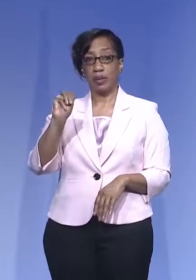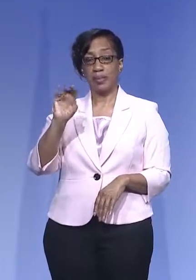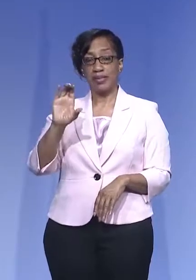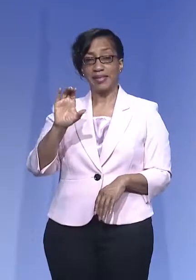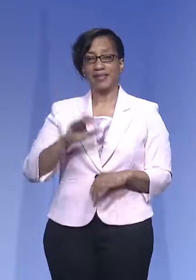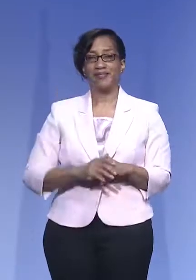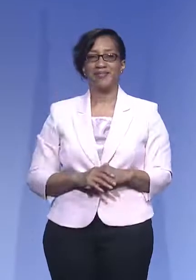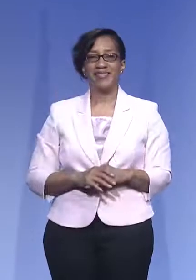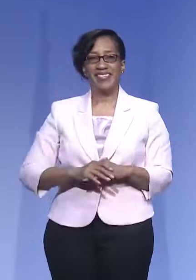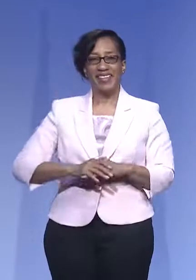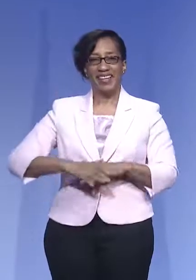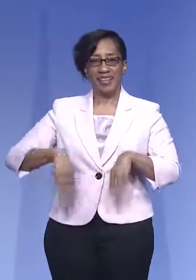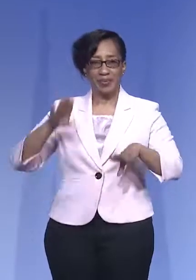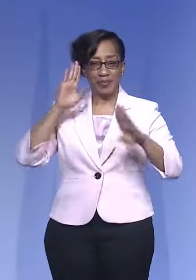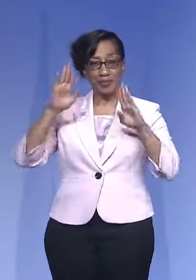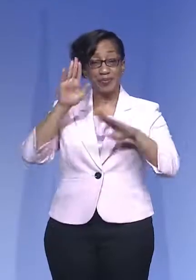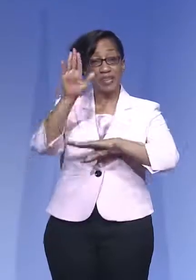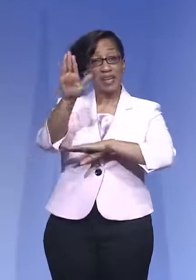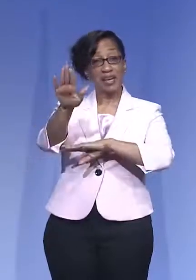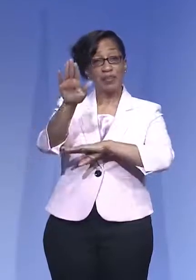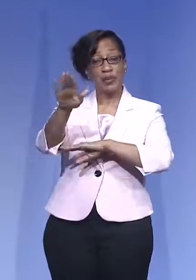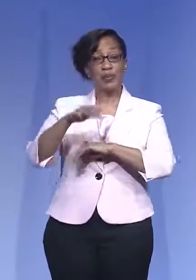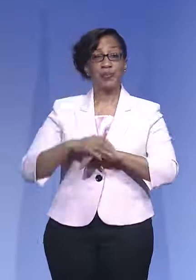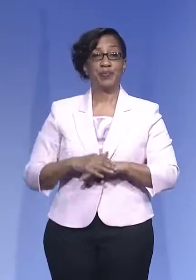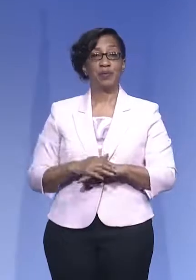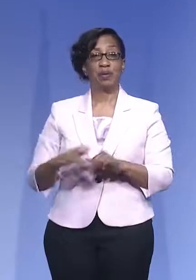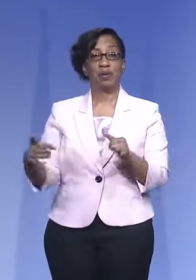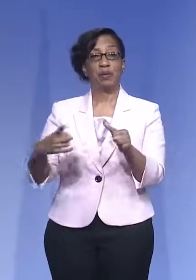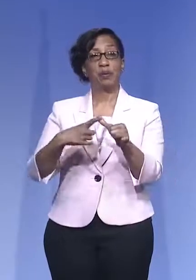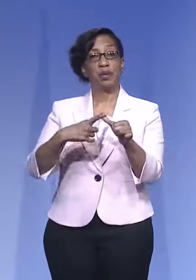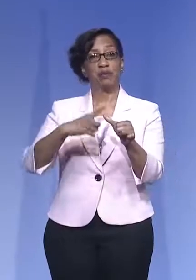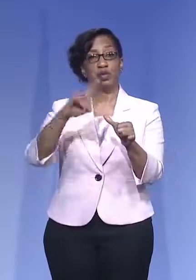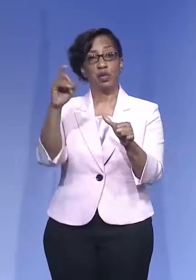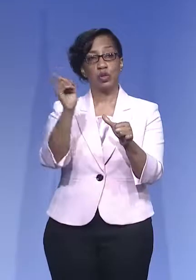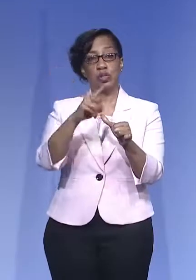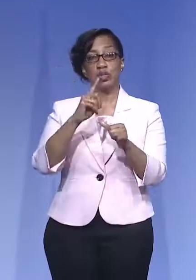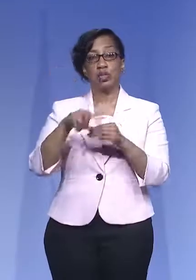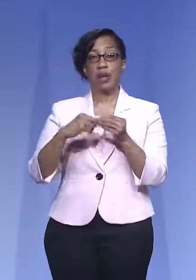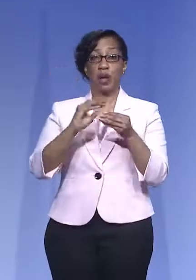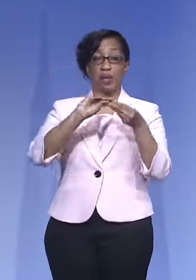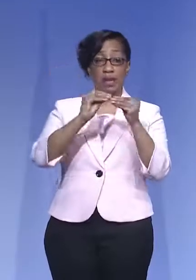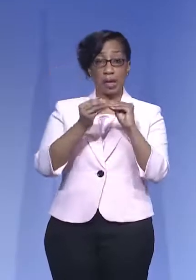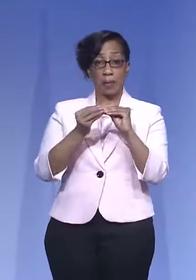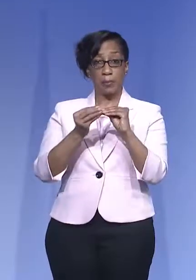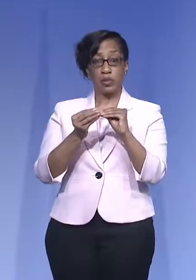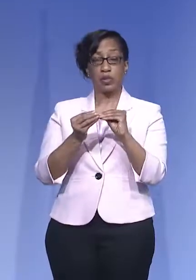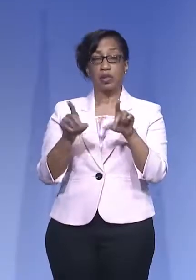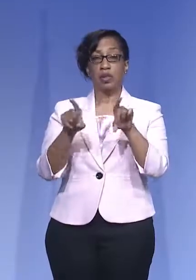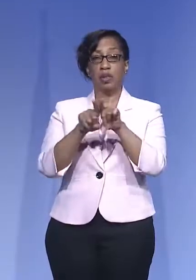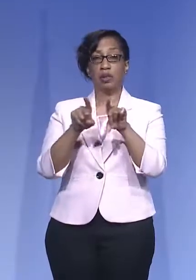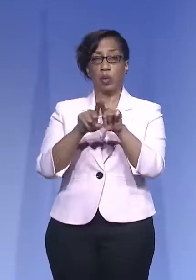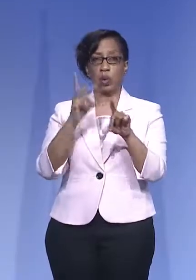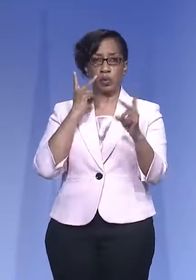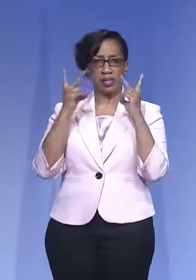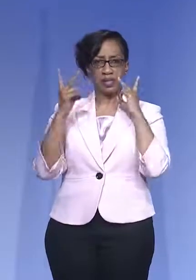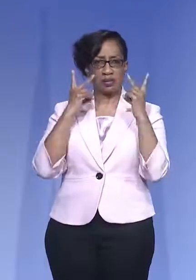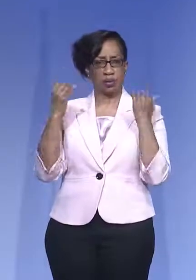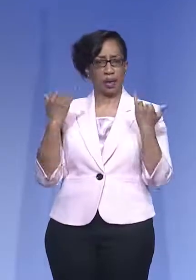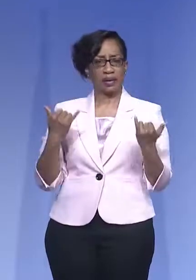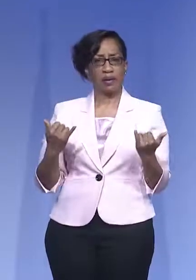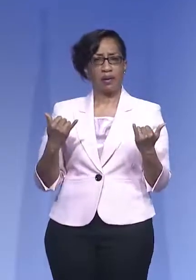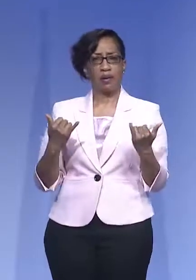Good afternoon. My first question is about the numbers and the indicators that we're seeing right now.